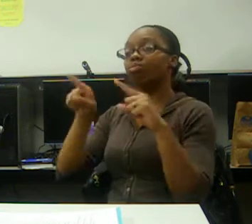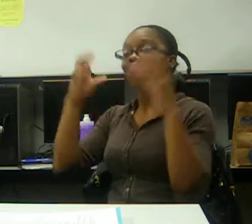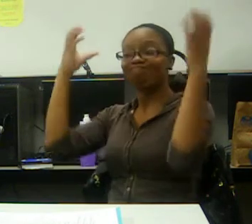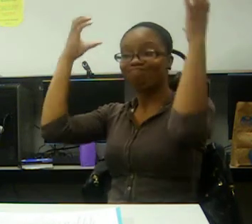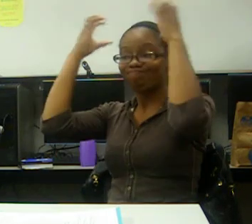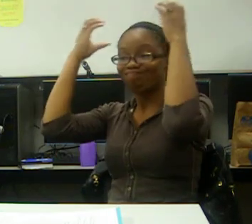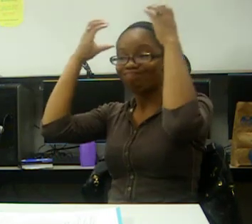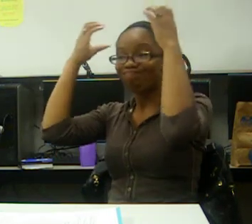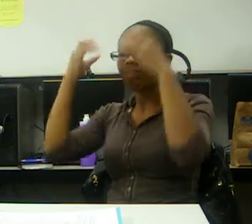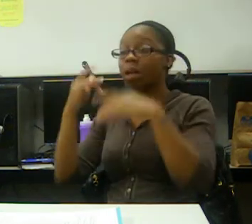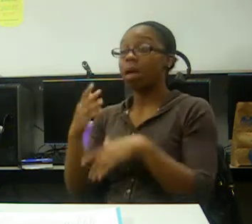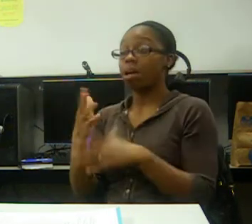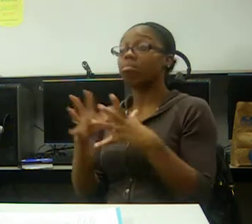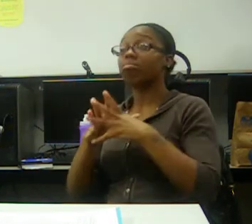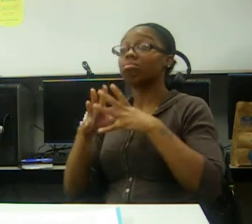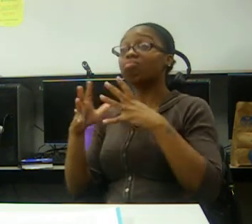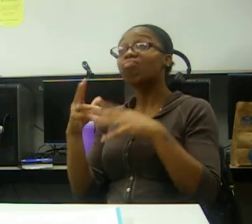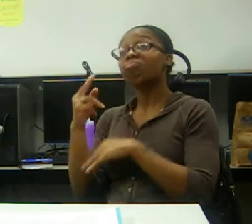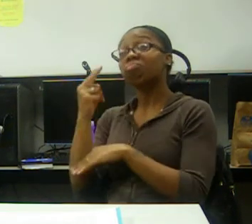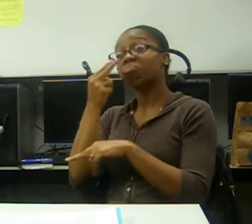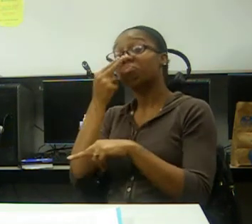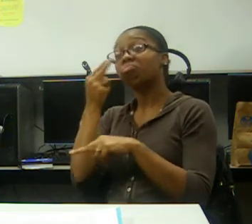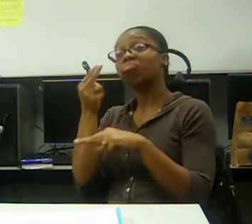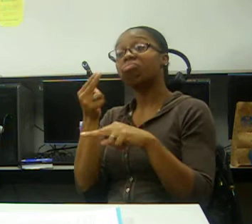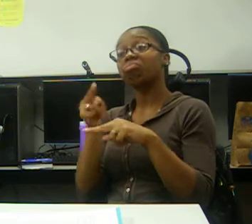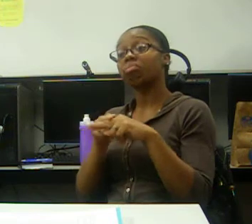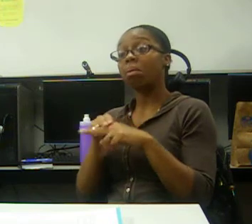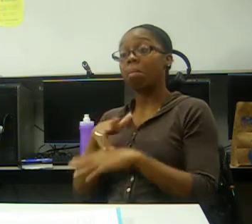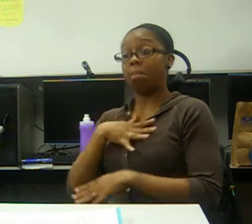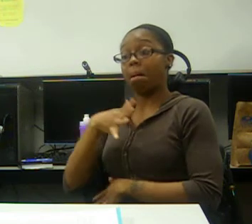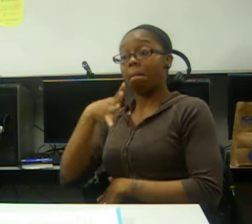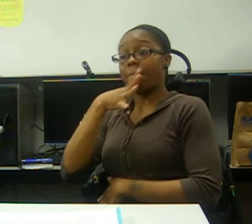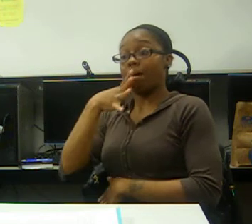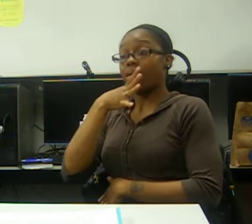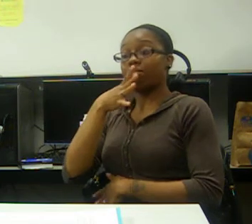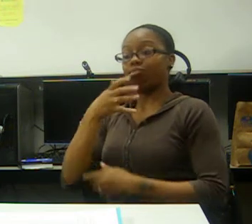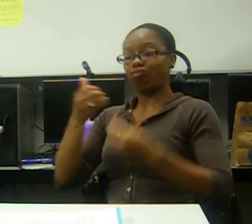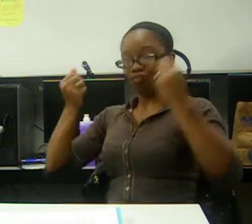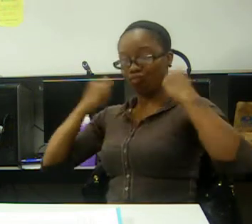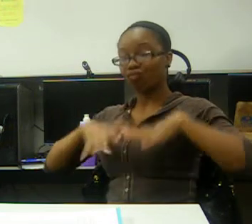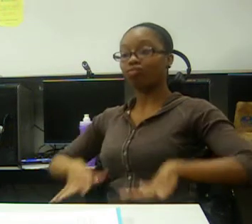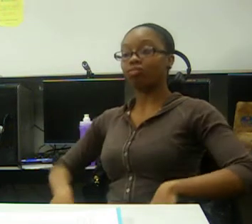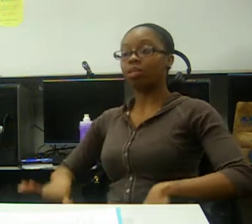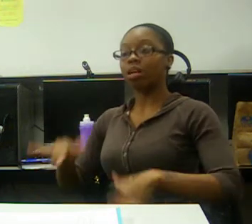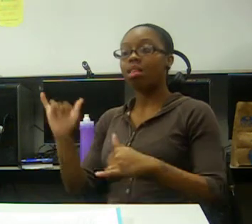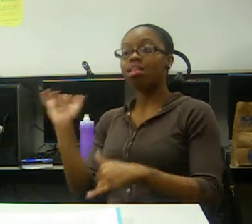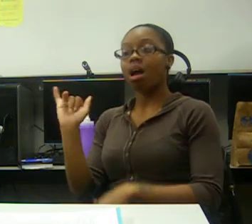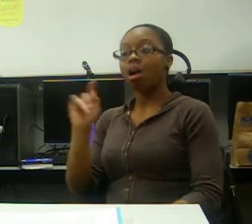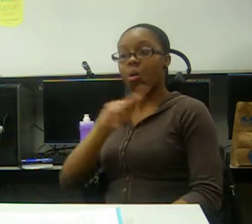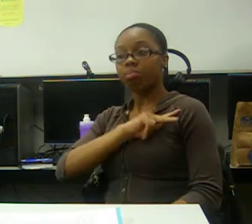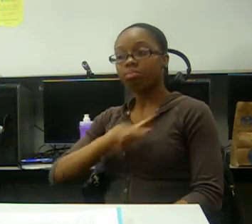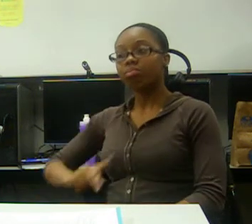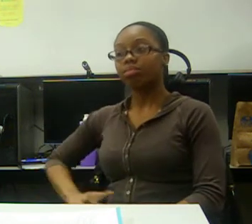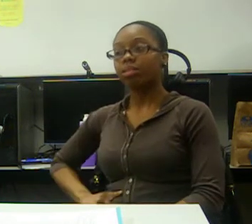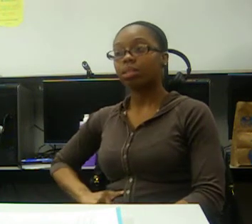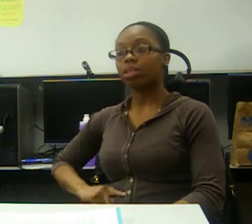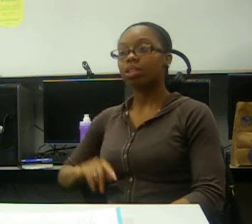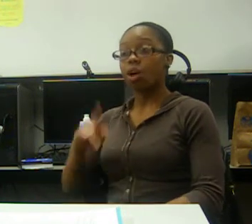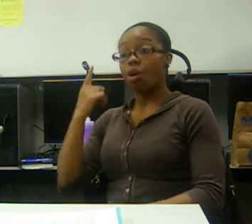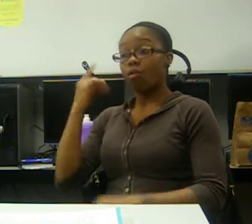fun because my mom let us dress up like the princesses. So we did that in the morning, and my favorite princess was